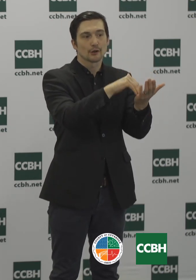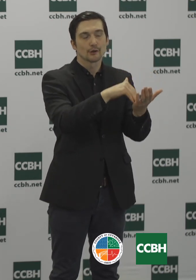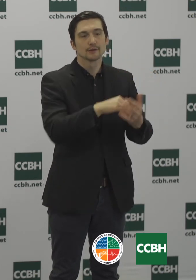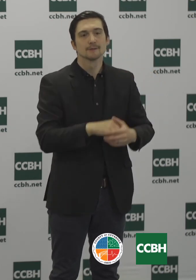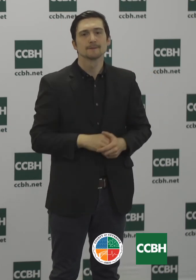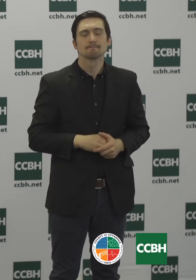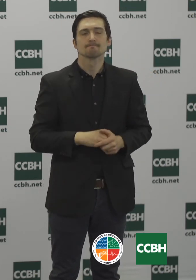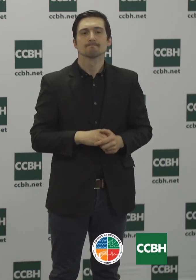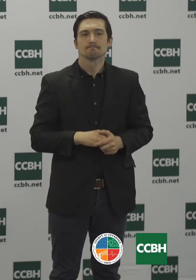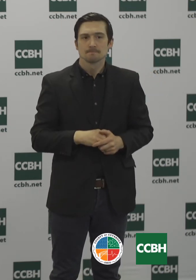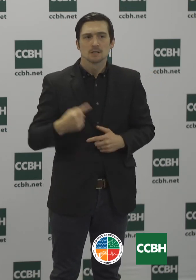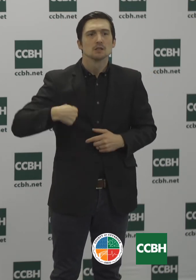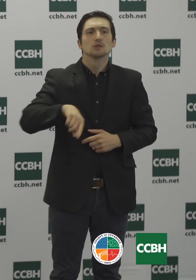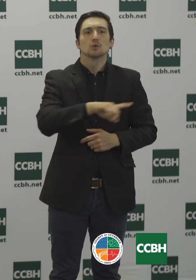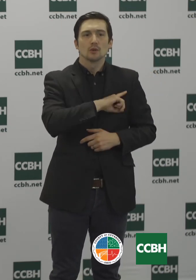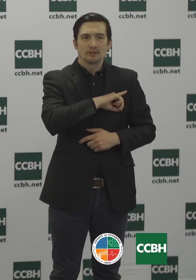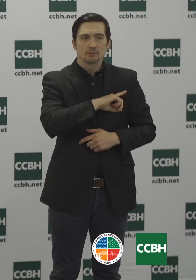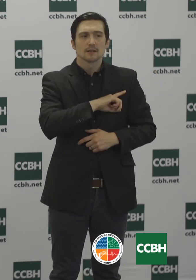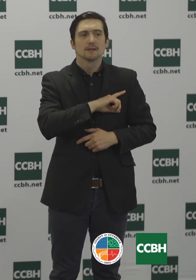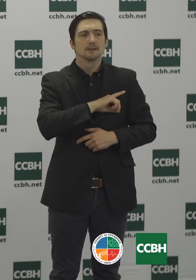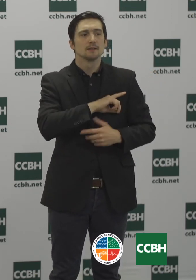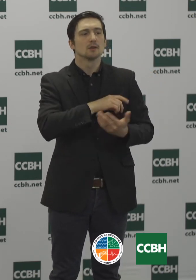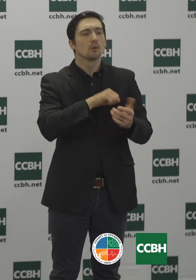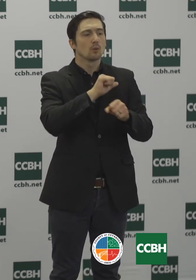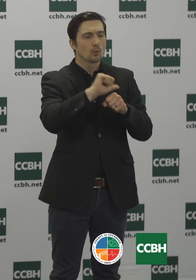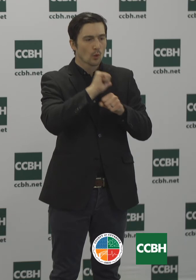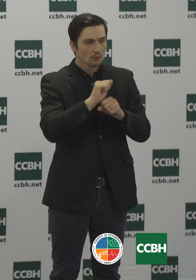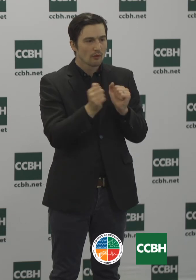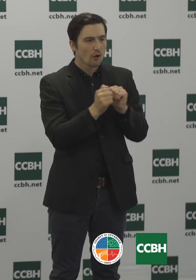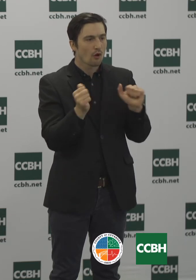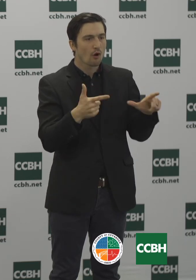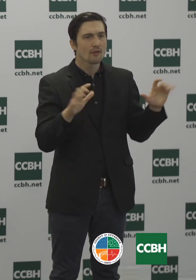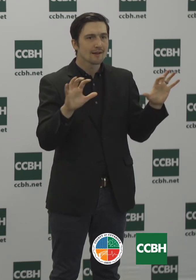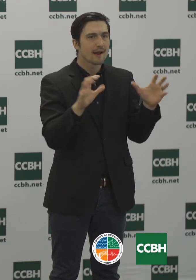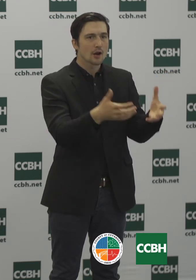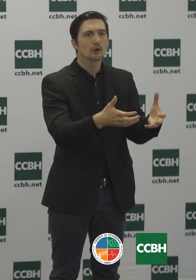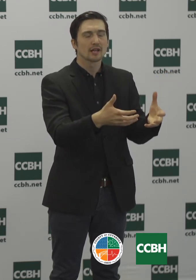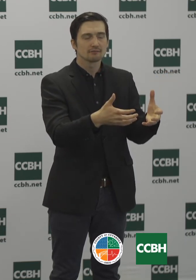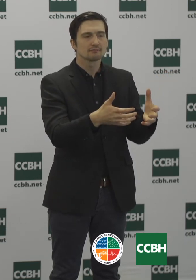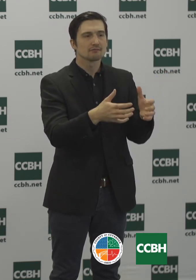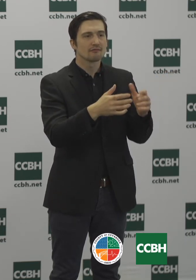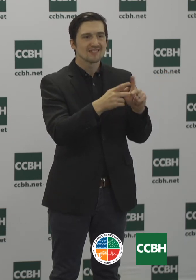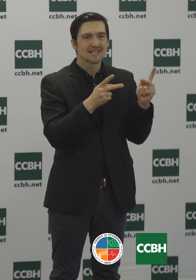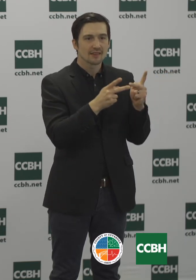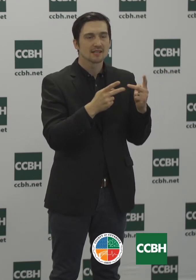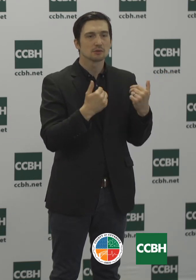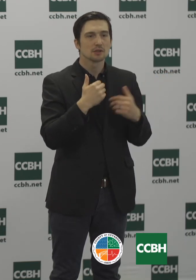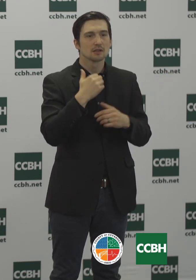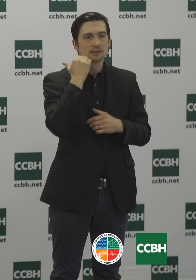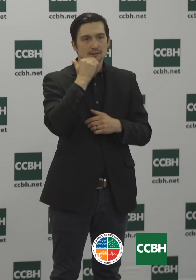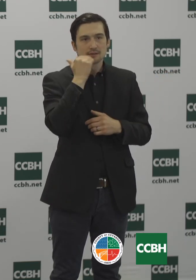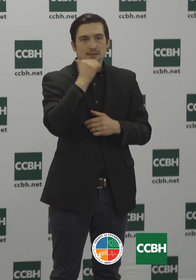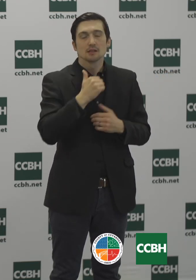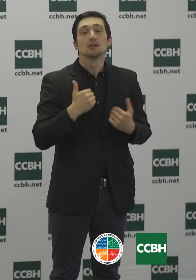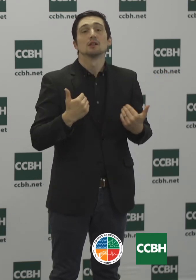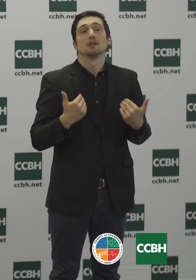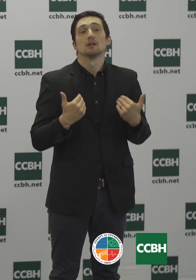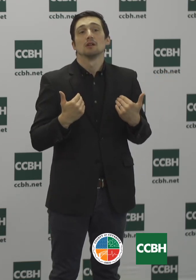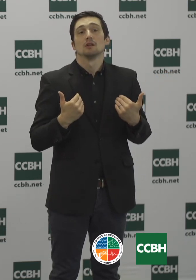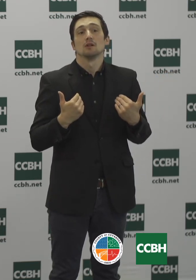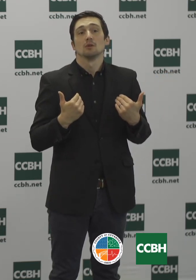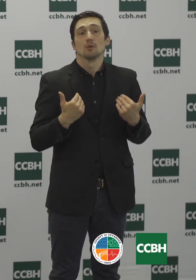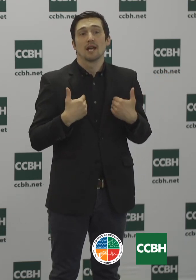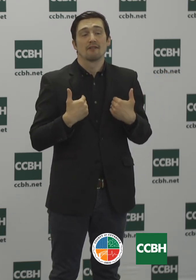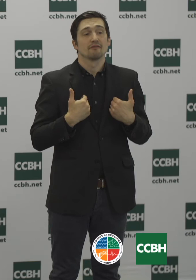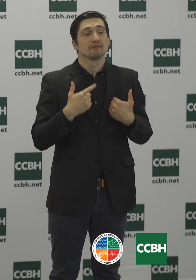so we have been working with all these congregate facilities on a daily basis. We have a preventive medicine doctor that's coordinated by